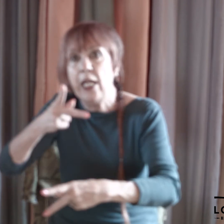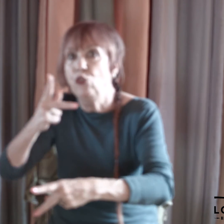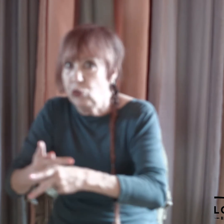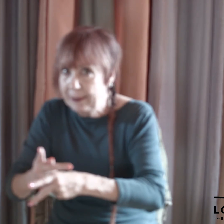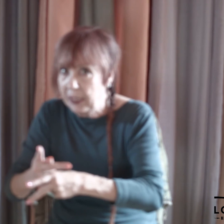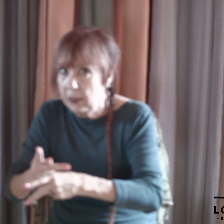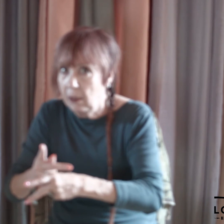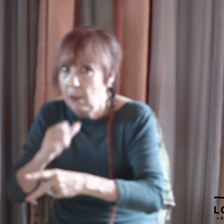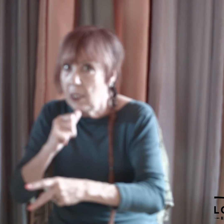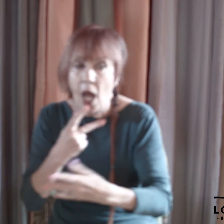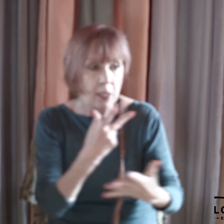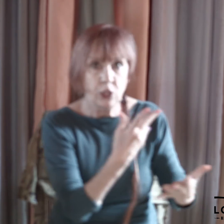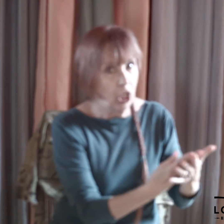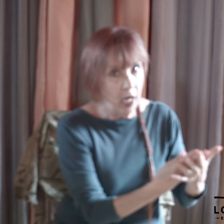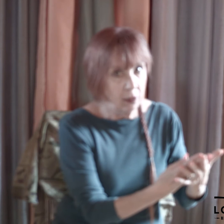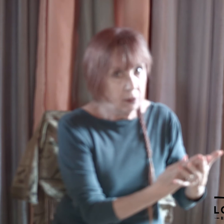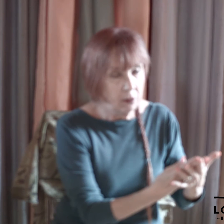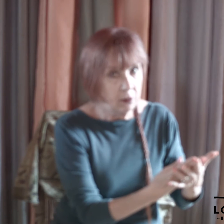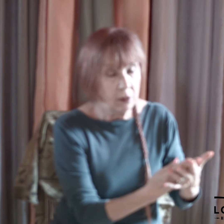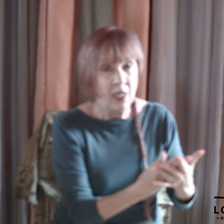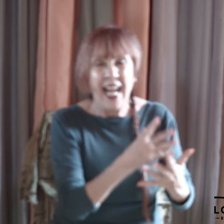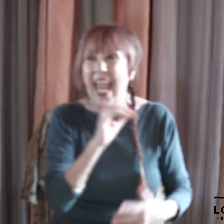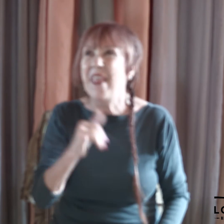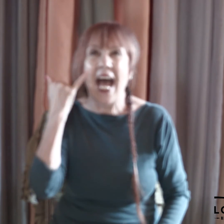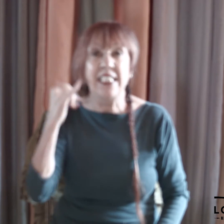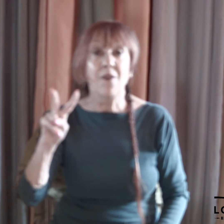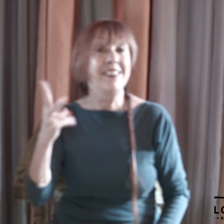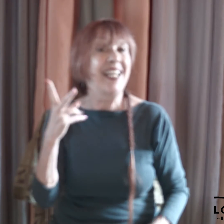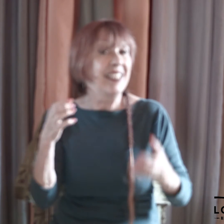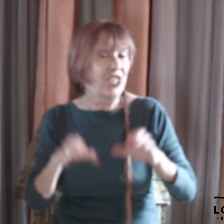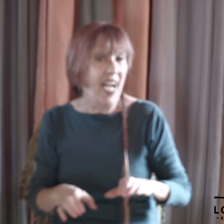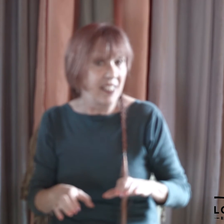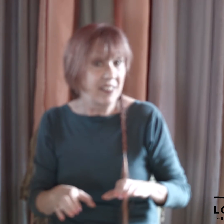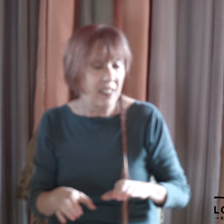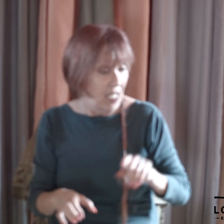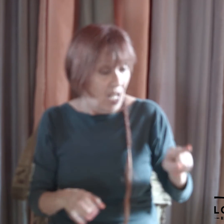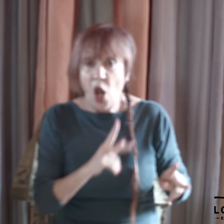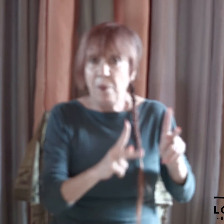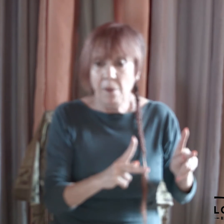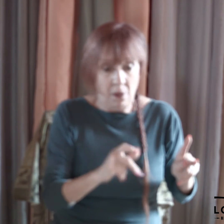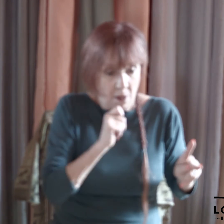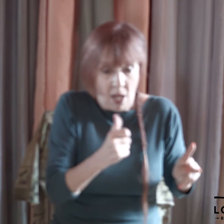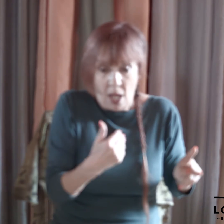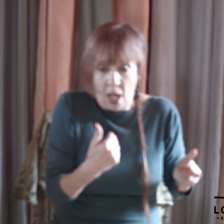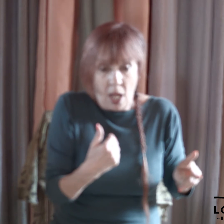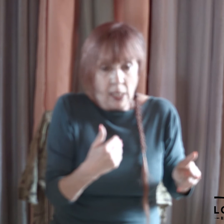not jail. And also just the notion of second chance, where people have not had the ability to